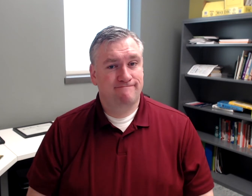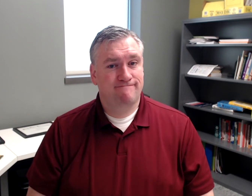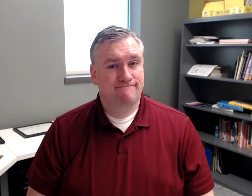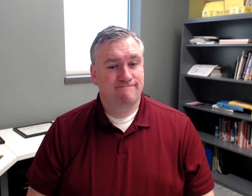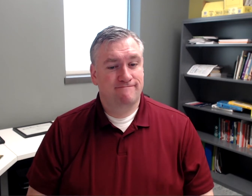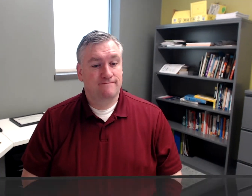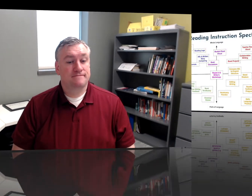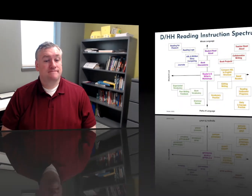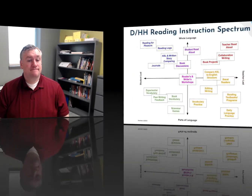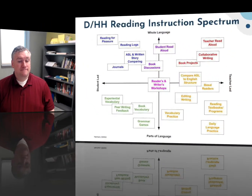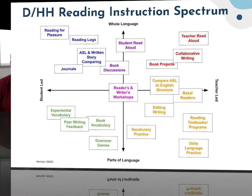that.